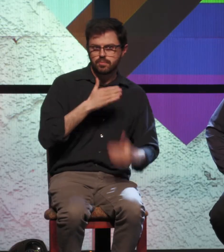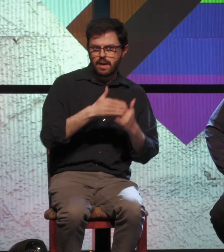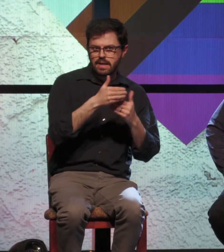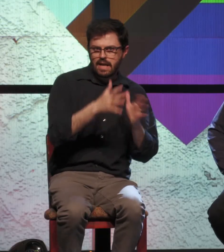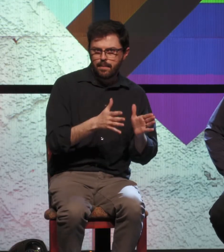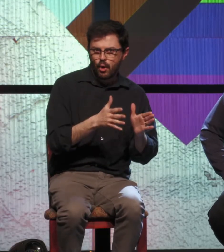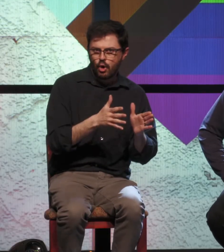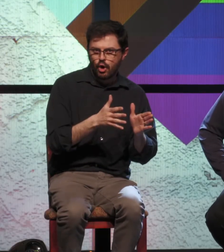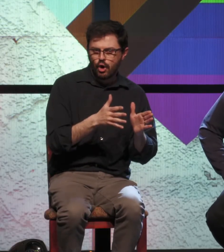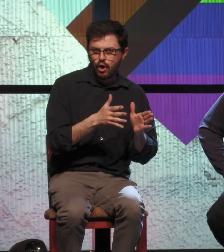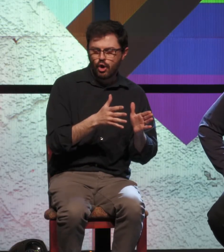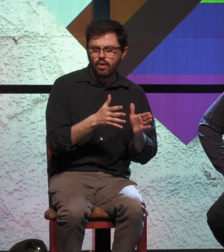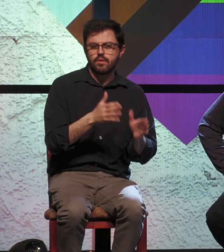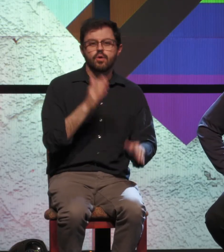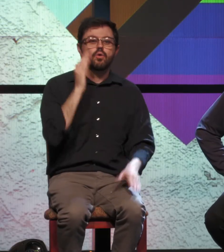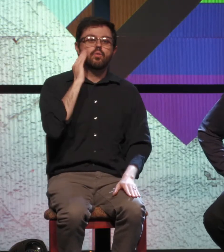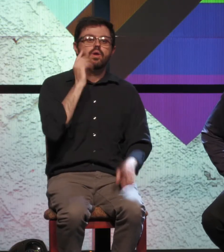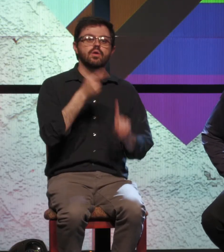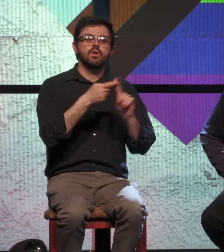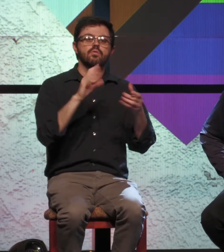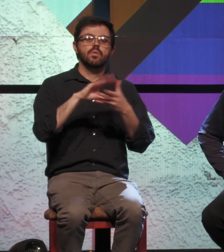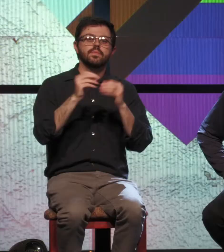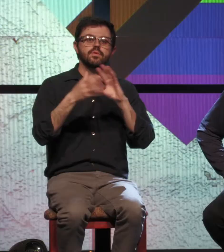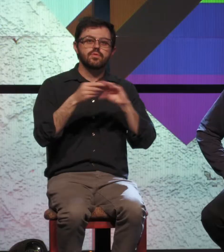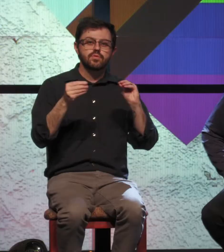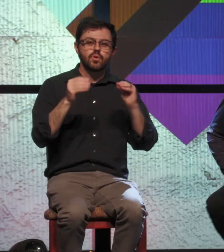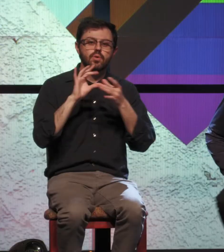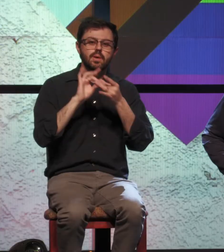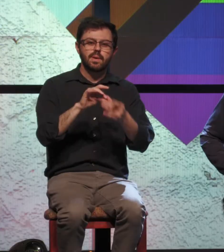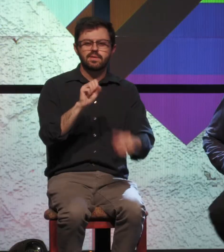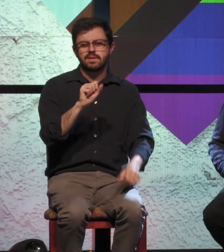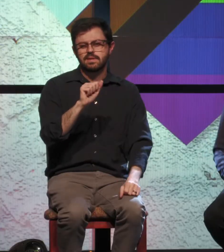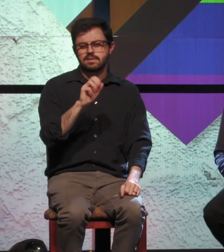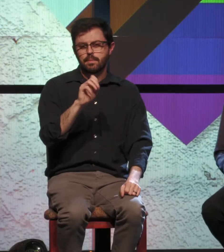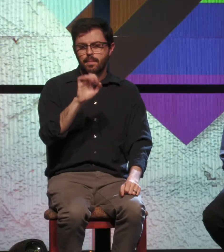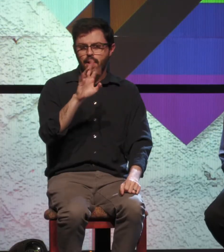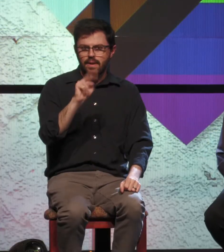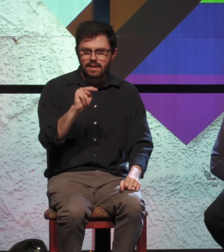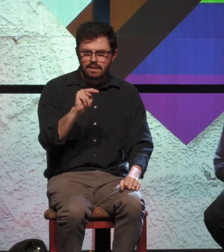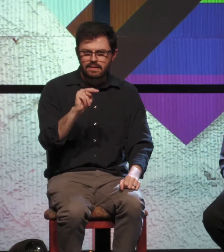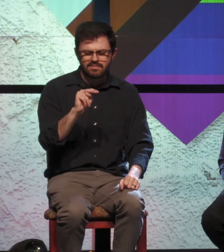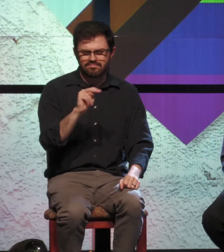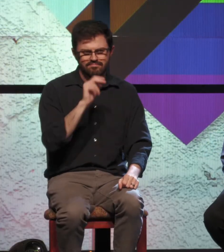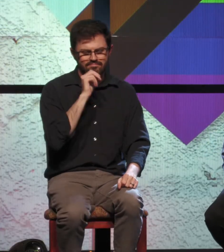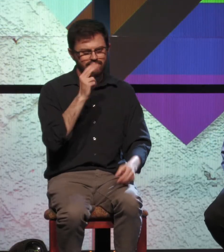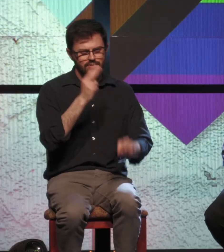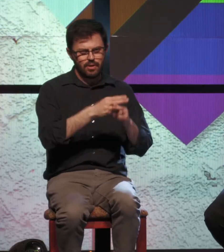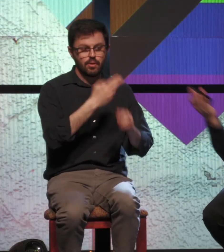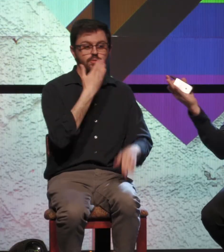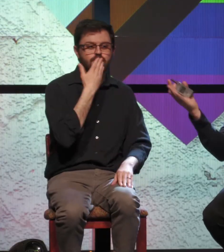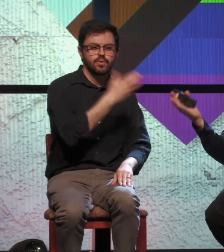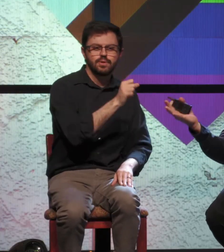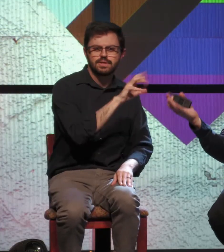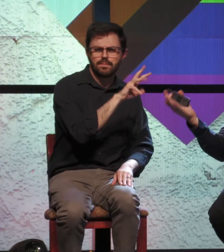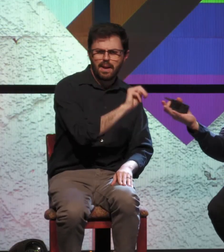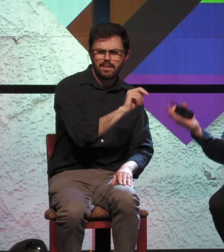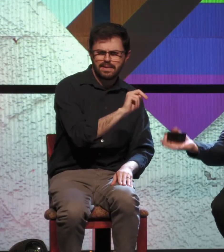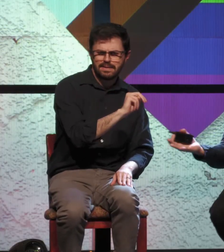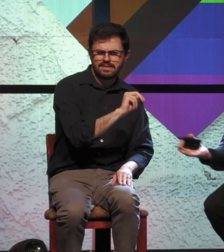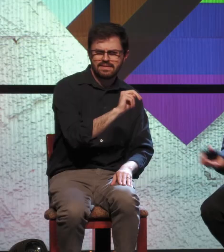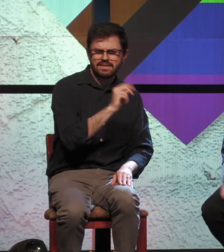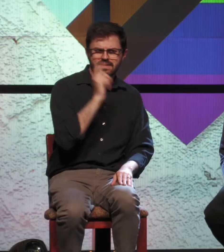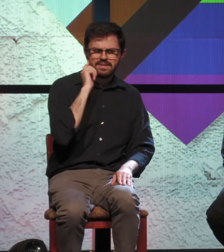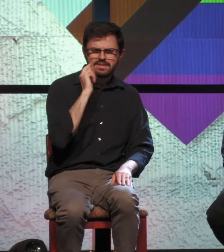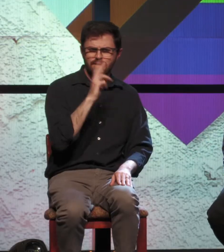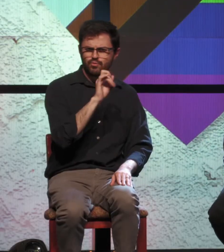And we know from that parable of the Samaritan, I don't call it the Good Samaritan because that's racist. There's only one Samaritan that was